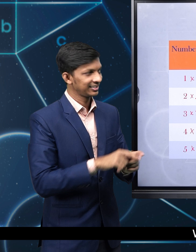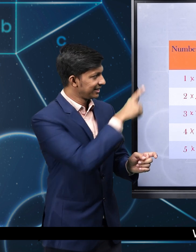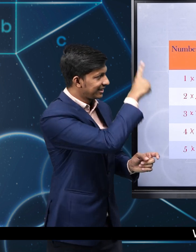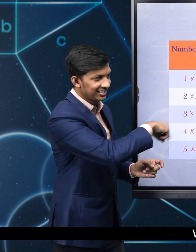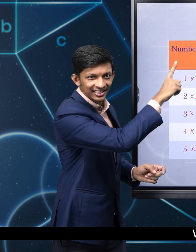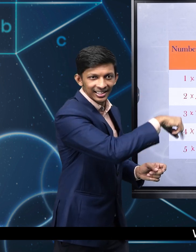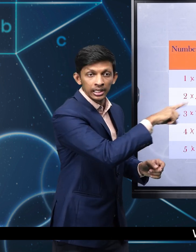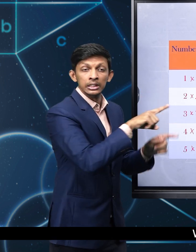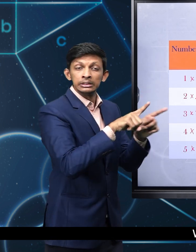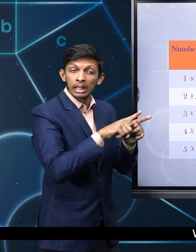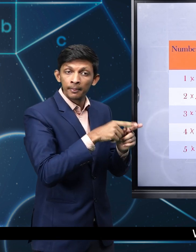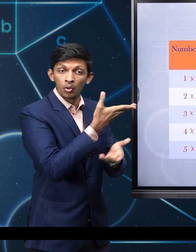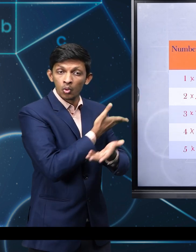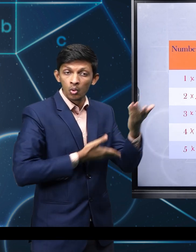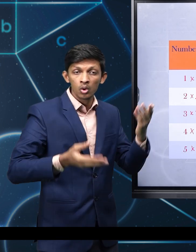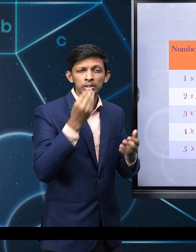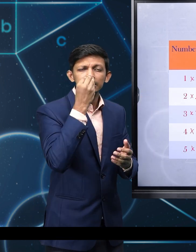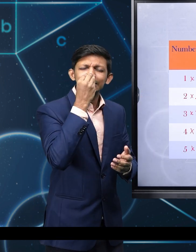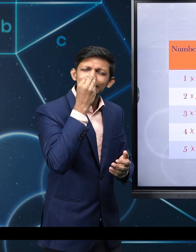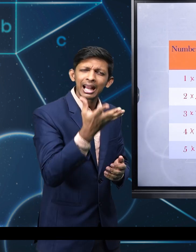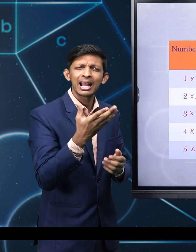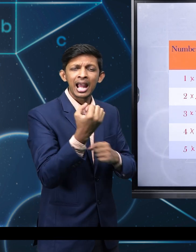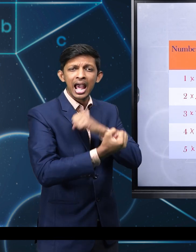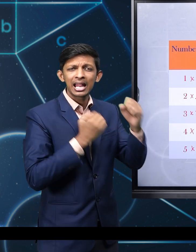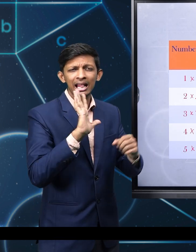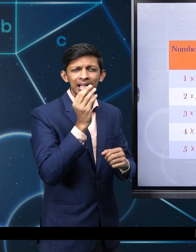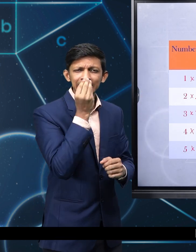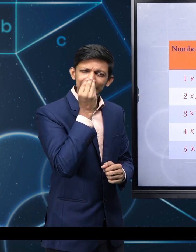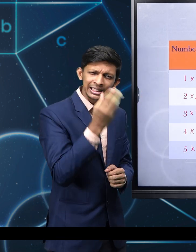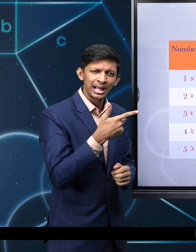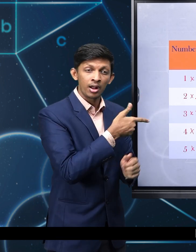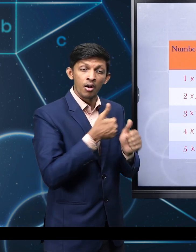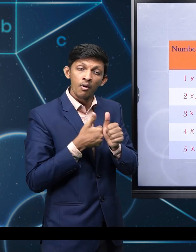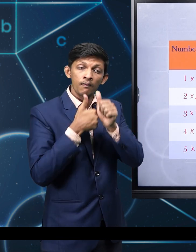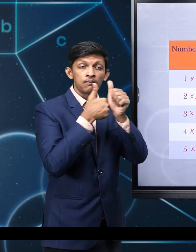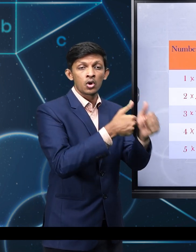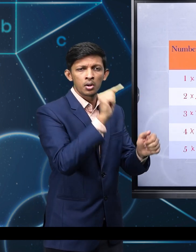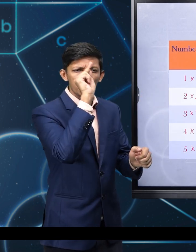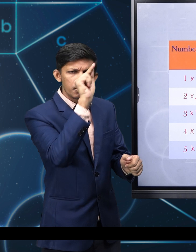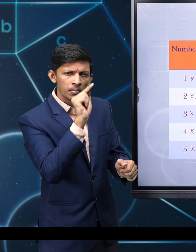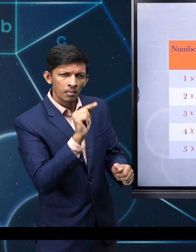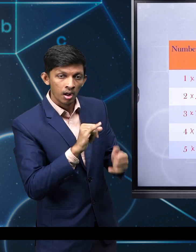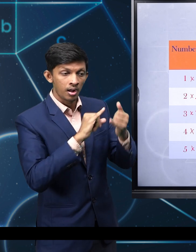We can now easily verify the following properties of square numbers by referring to the table given above.